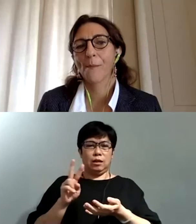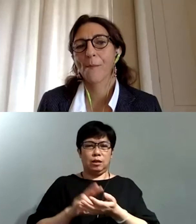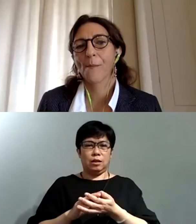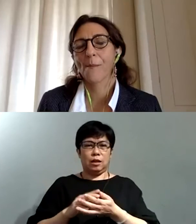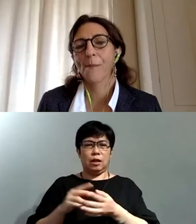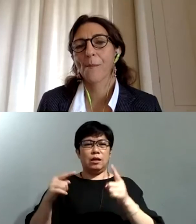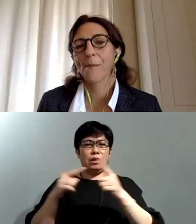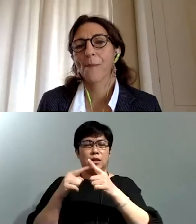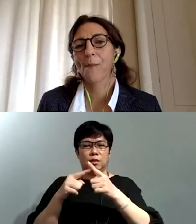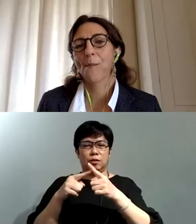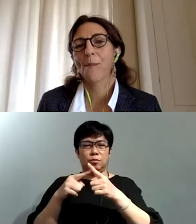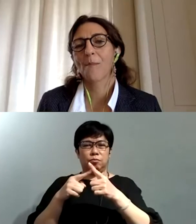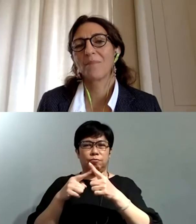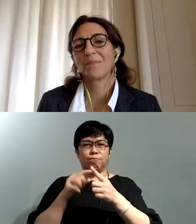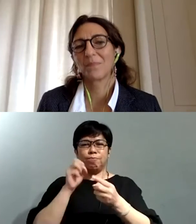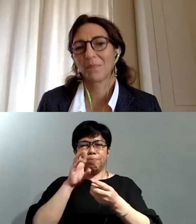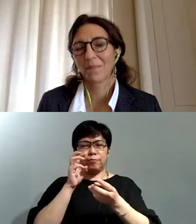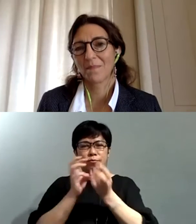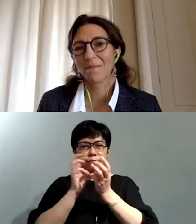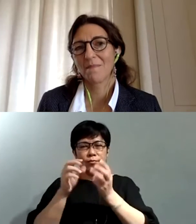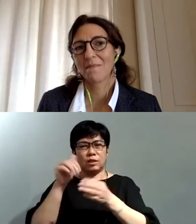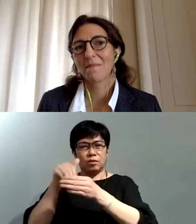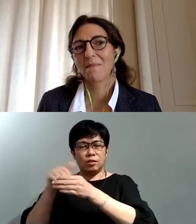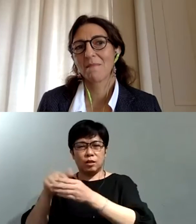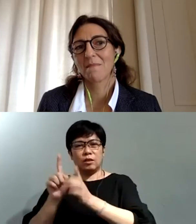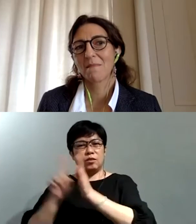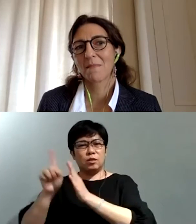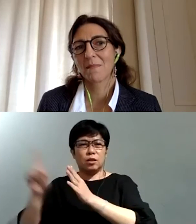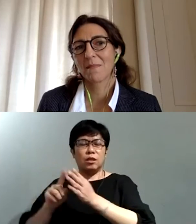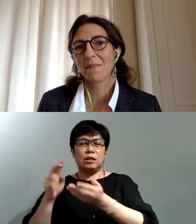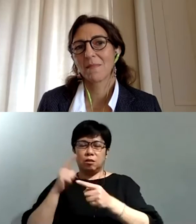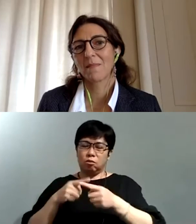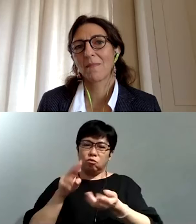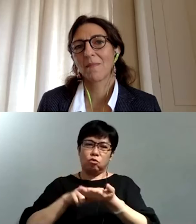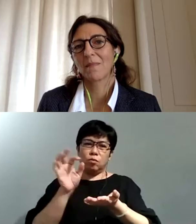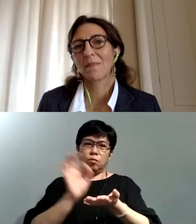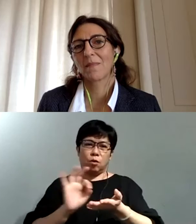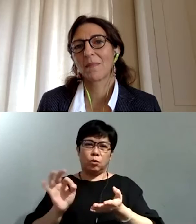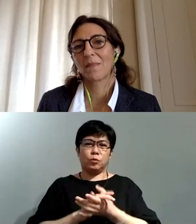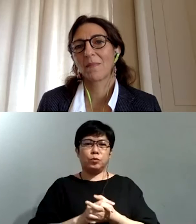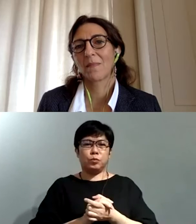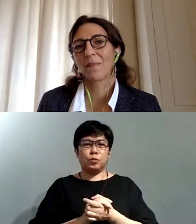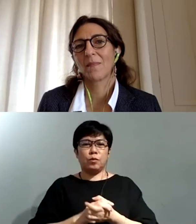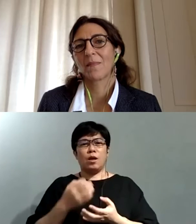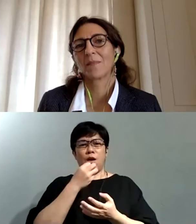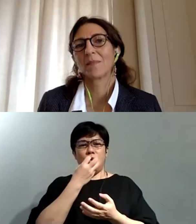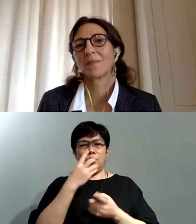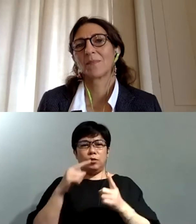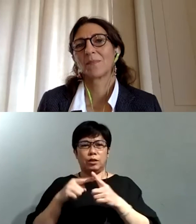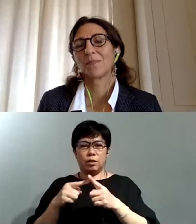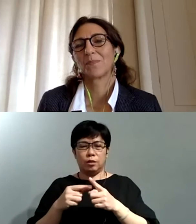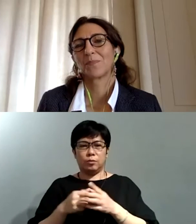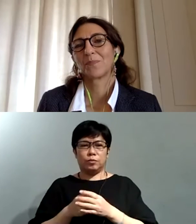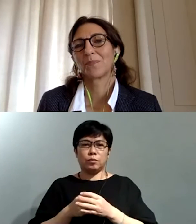And on the other hand, I also know that people in Hong Kong are really unhappy about the situation,